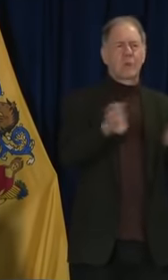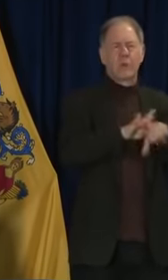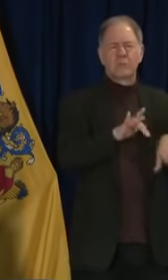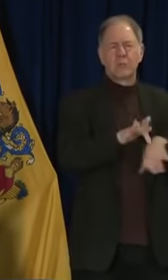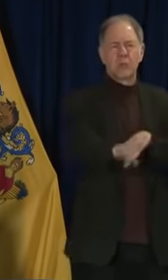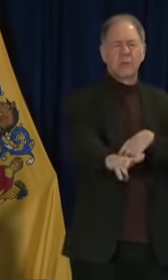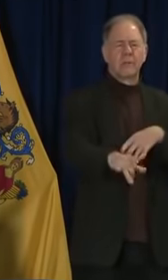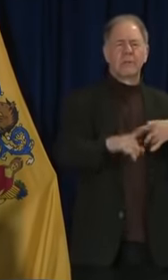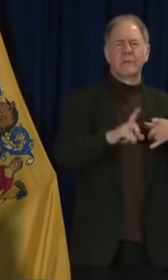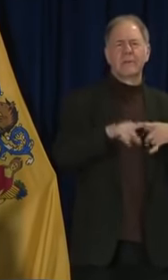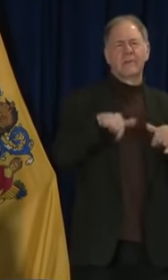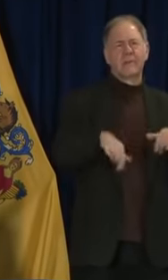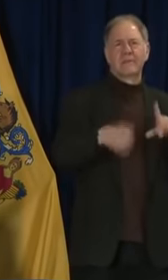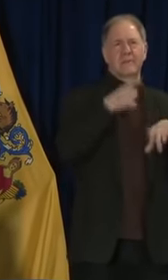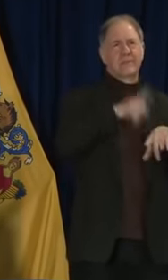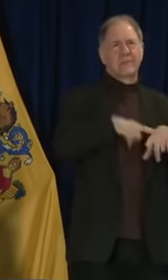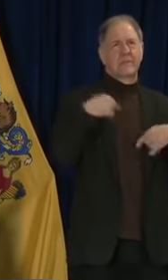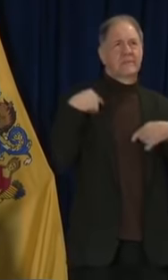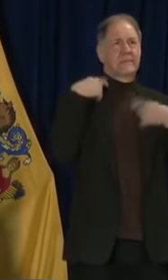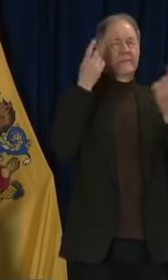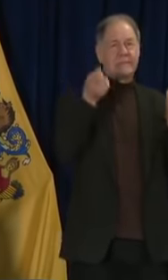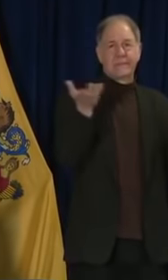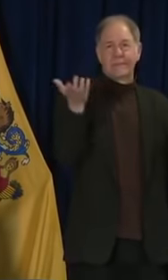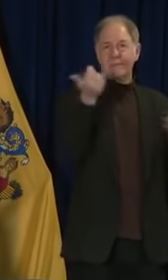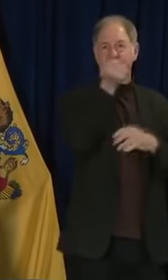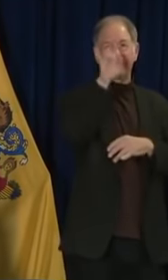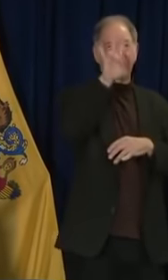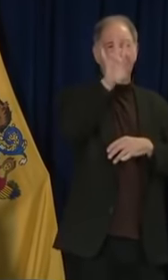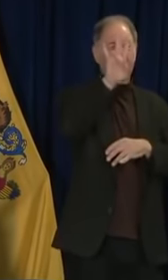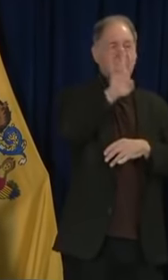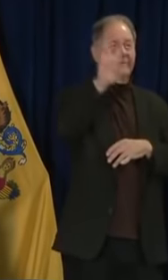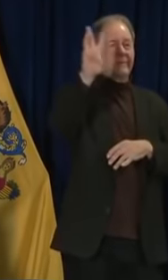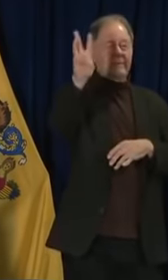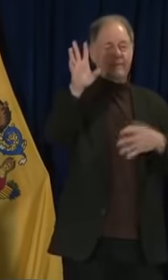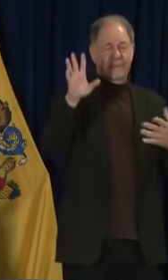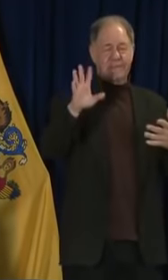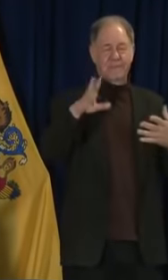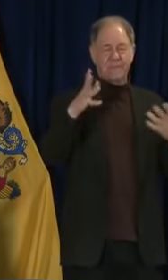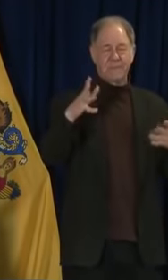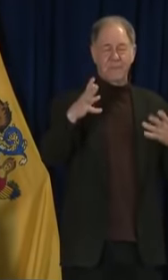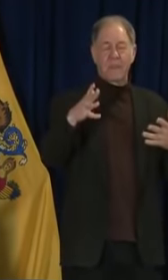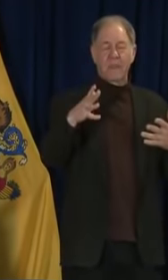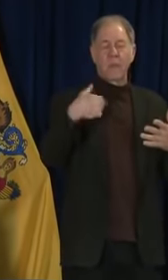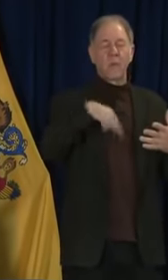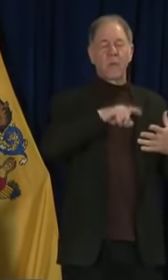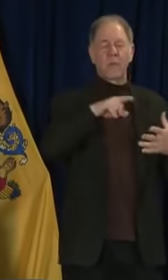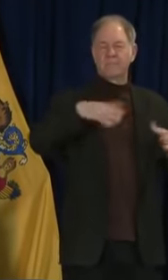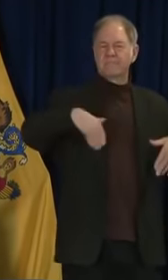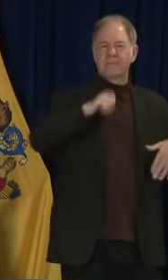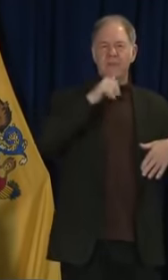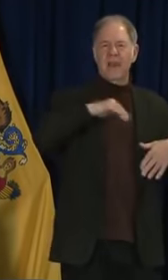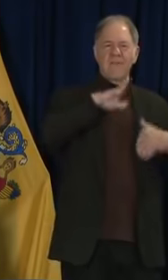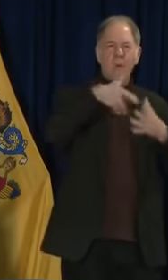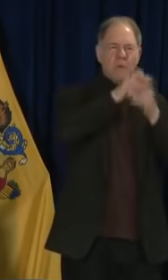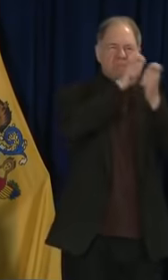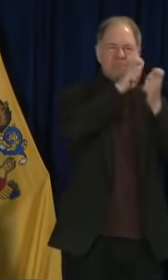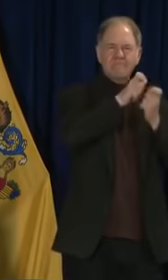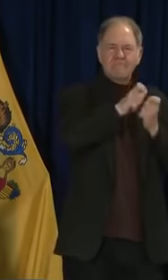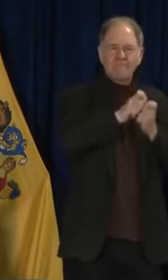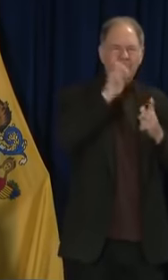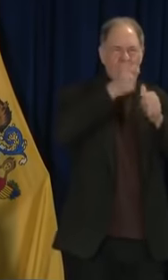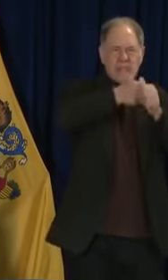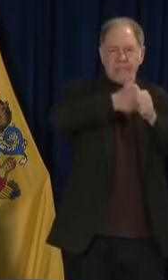Jersey, maybe since the Revolutionary War. We don't have all of the slight pieces